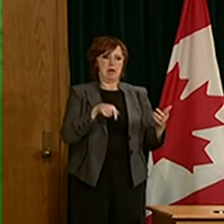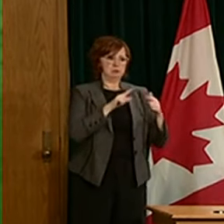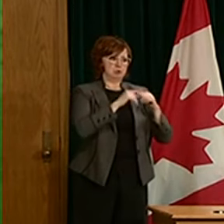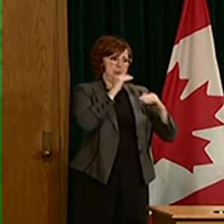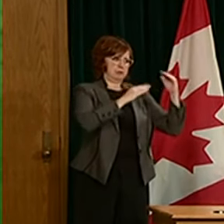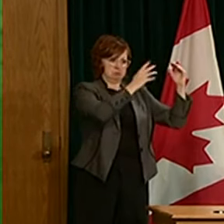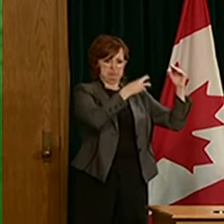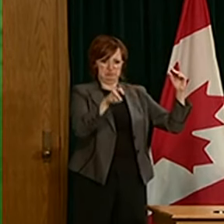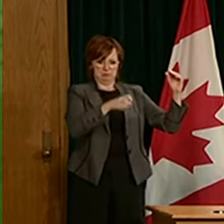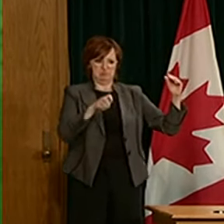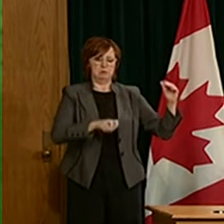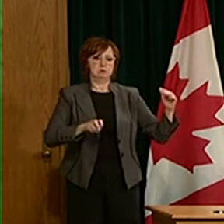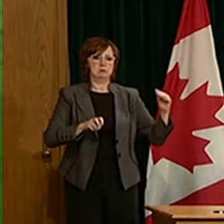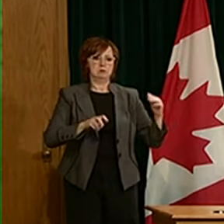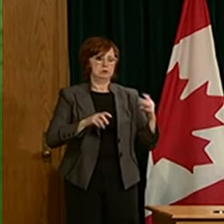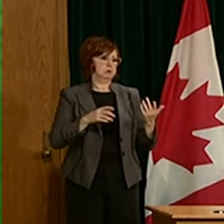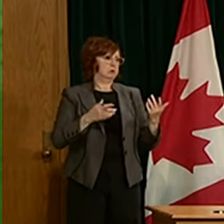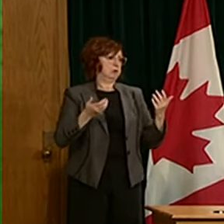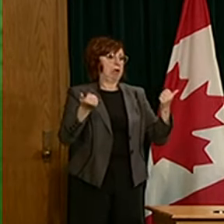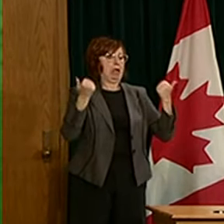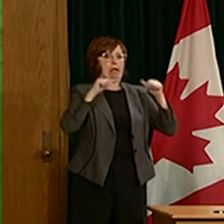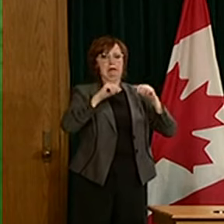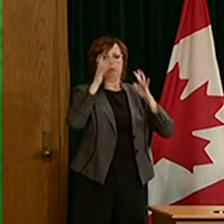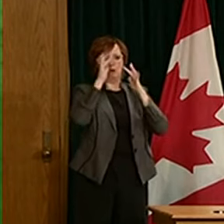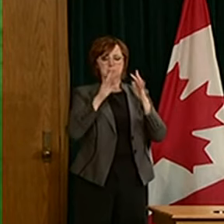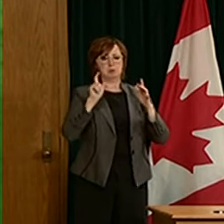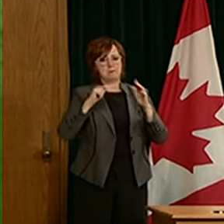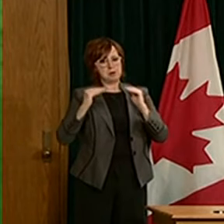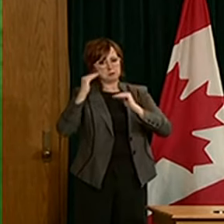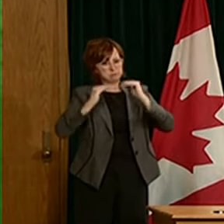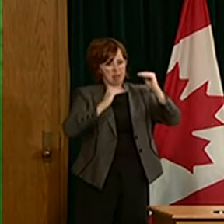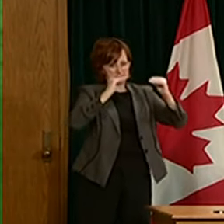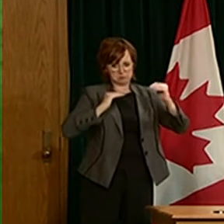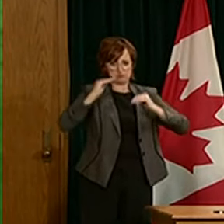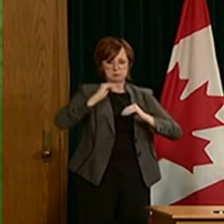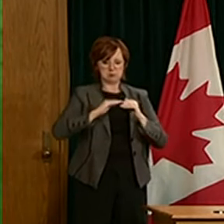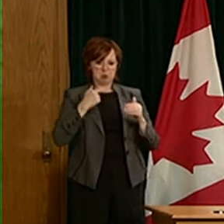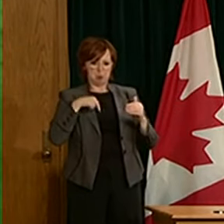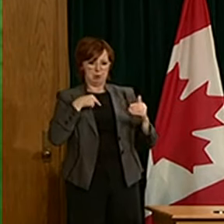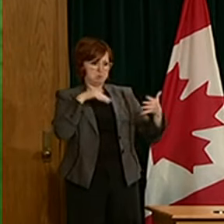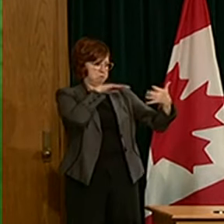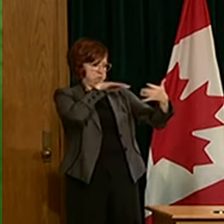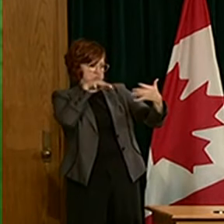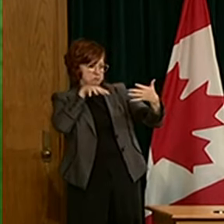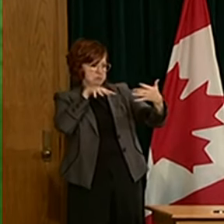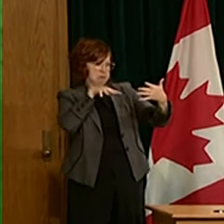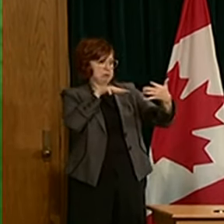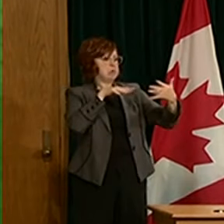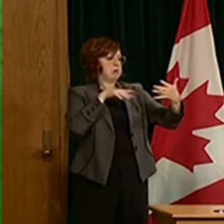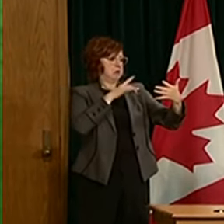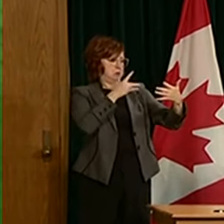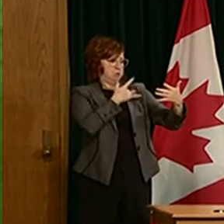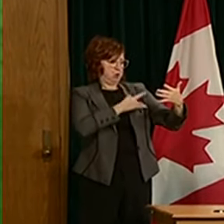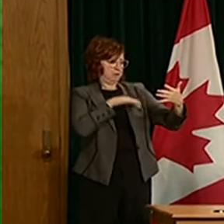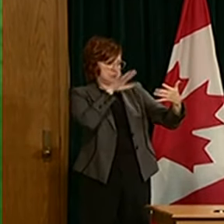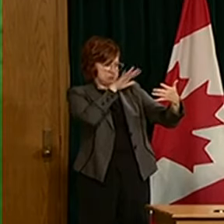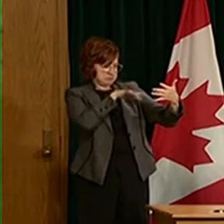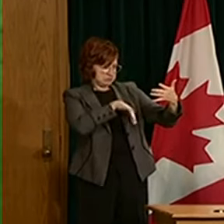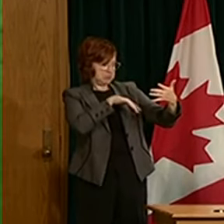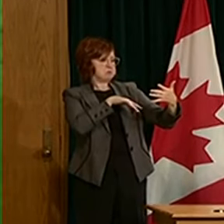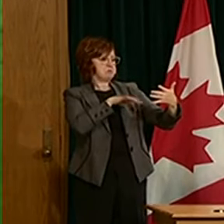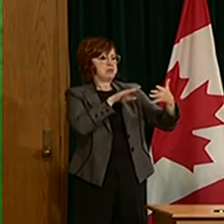was in Saskatoon or Regina or anywhere else, we would be able to look at our provincial capacity and yes, patients would be moved to the appropriate